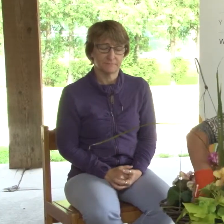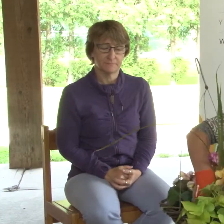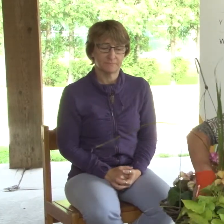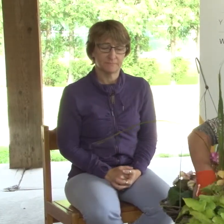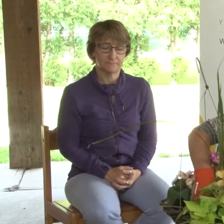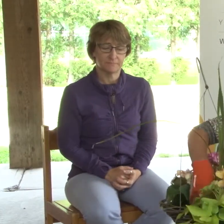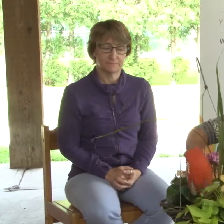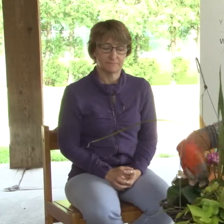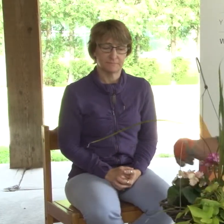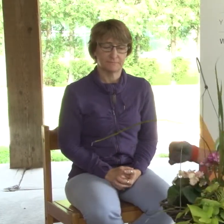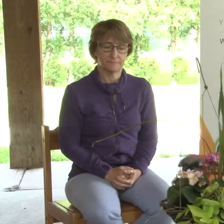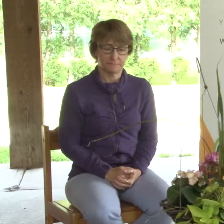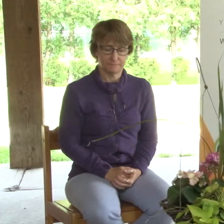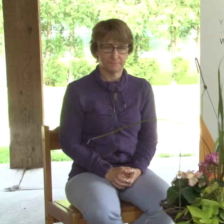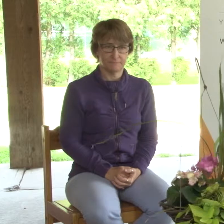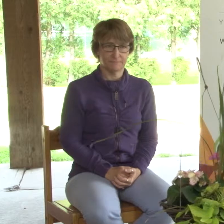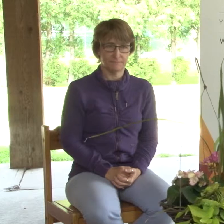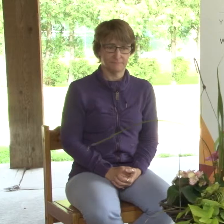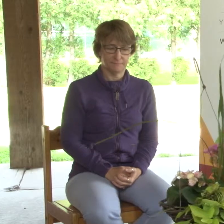I can put that potato vine in.